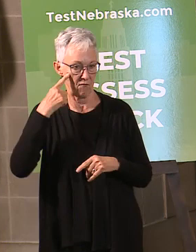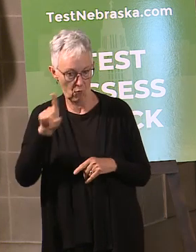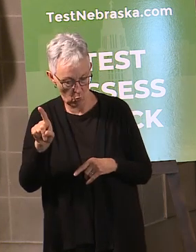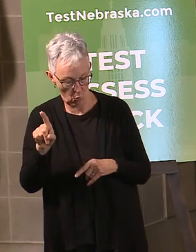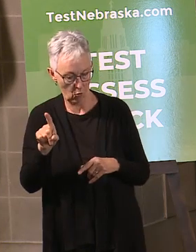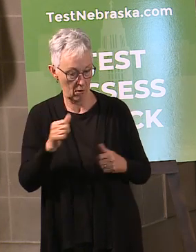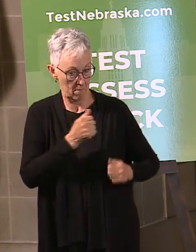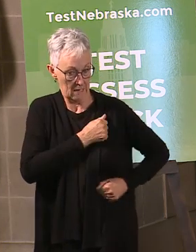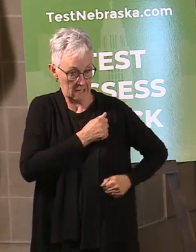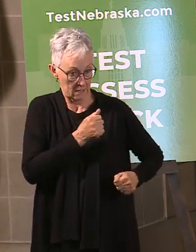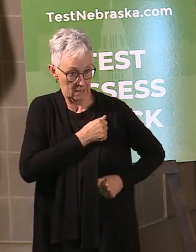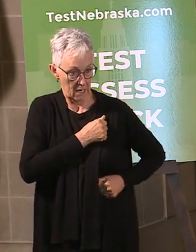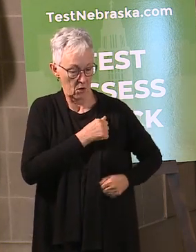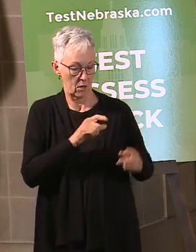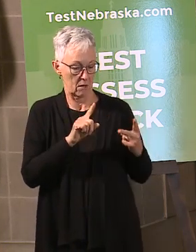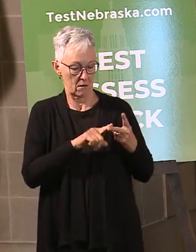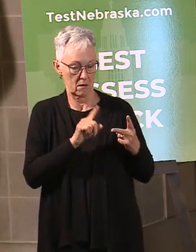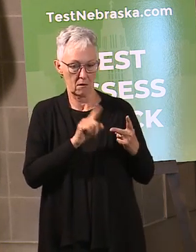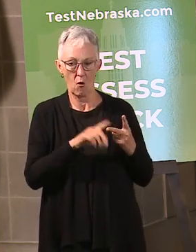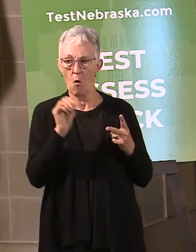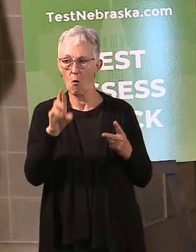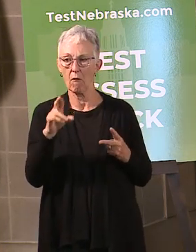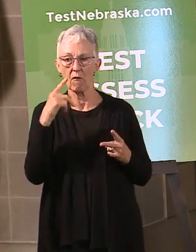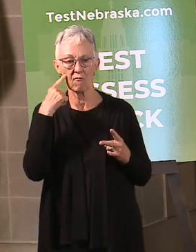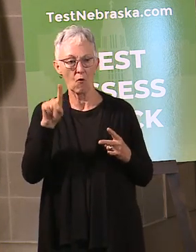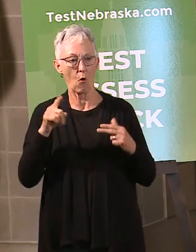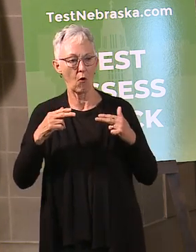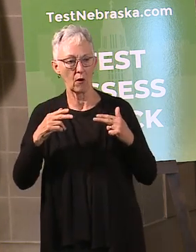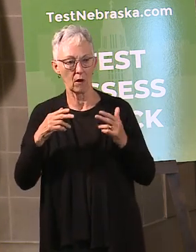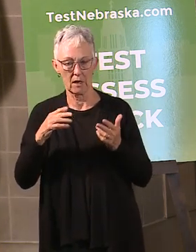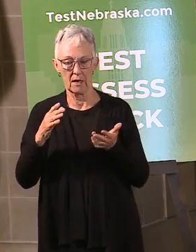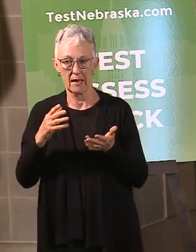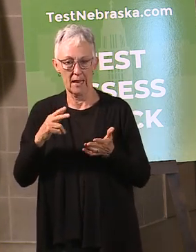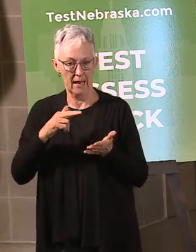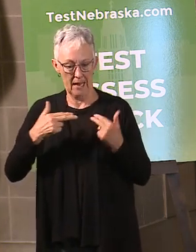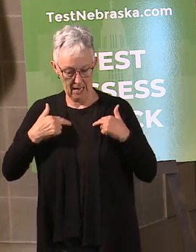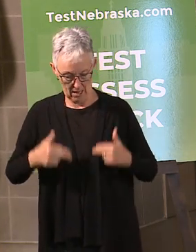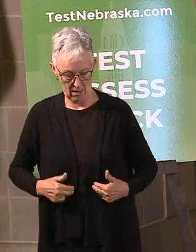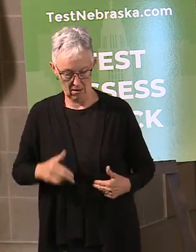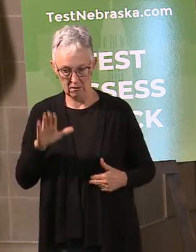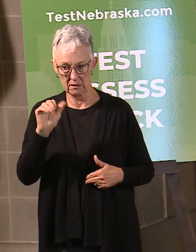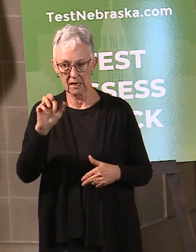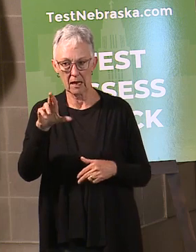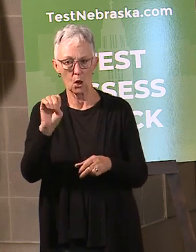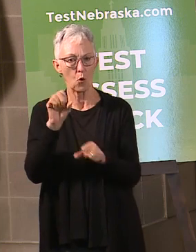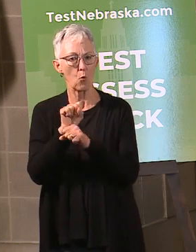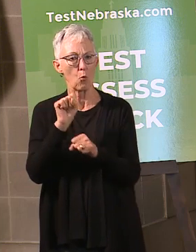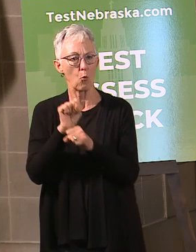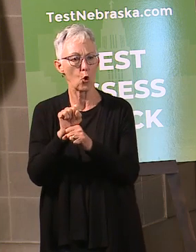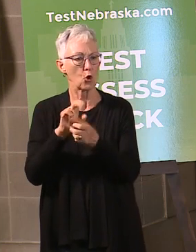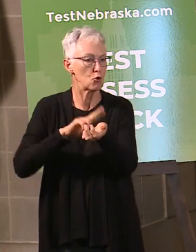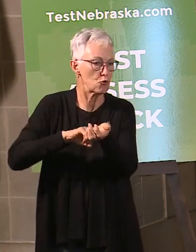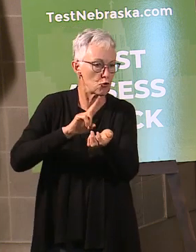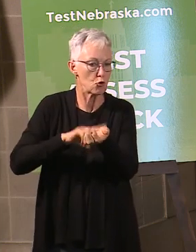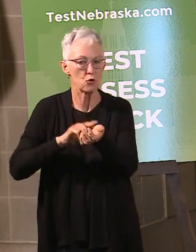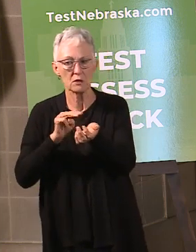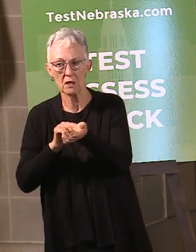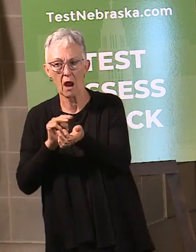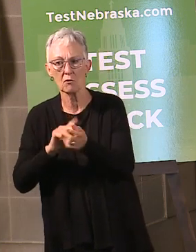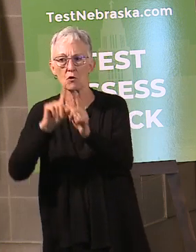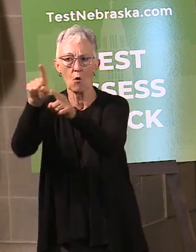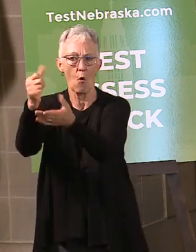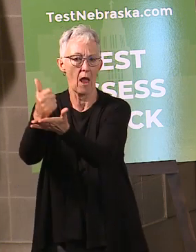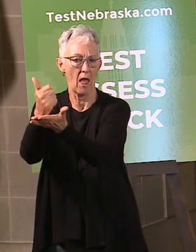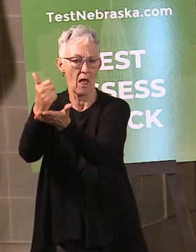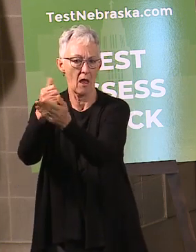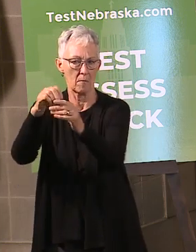back to Nebraska, or you originated from an international destination and came here, we want you to quarantine for 2 weeks. Well, obviously, what that does not include then is people